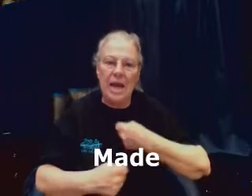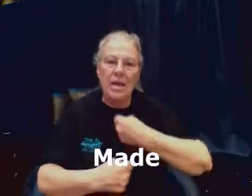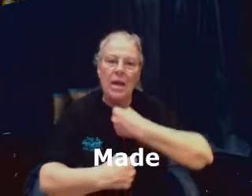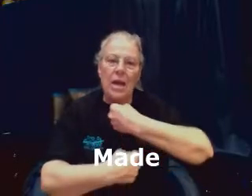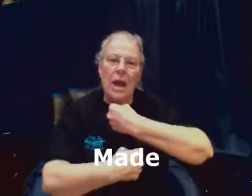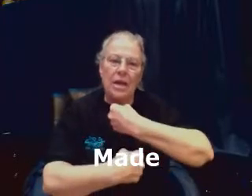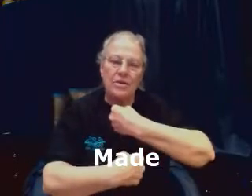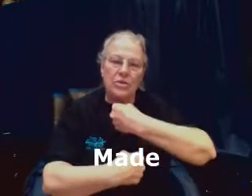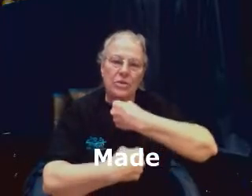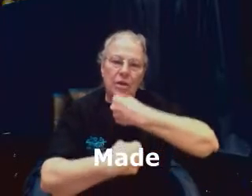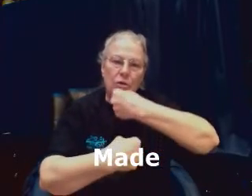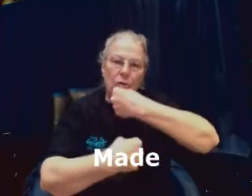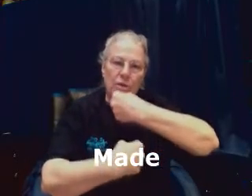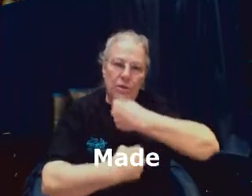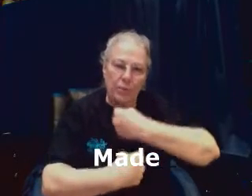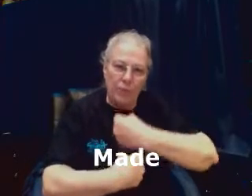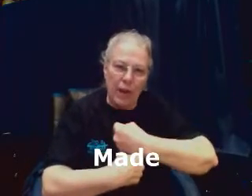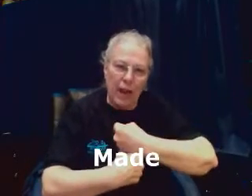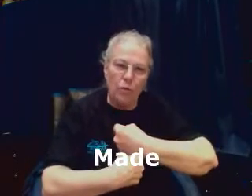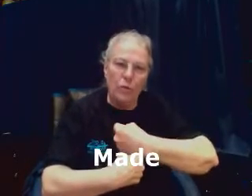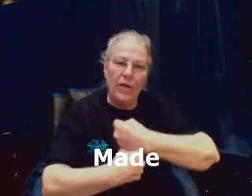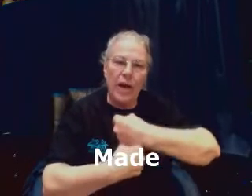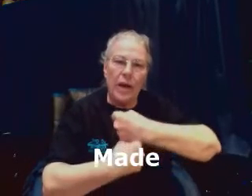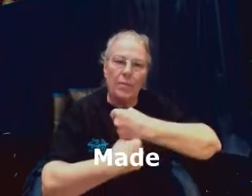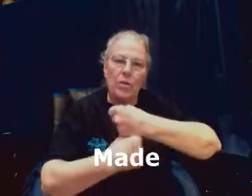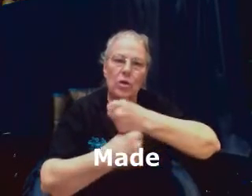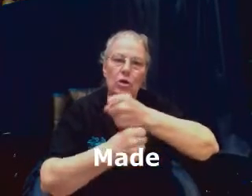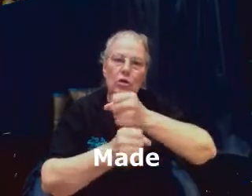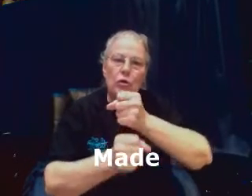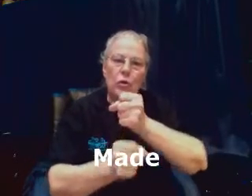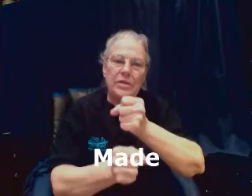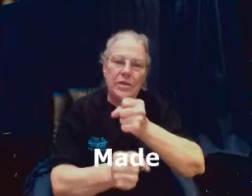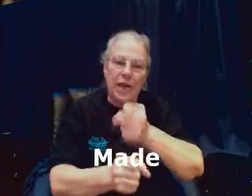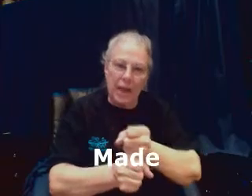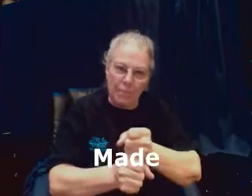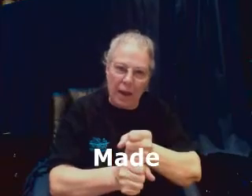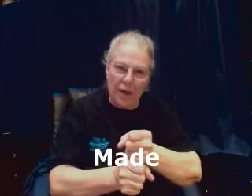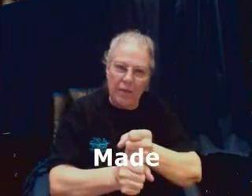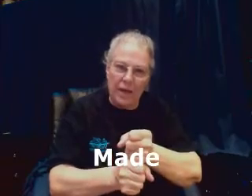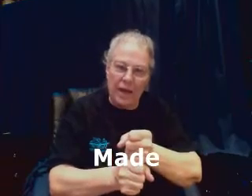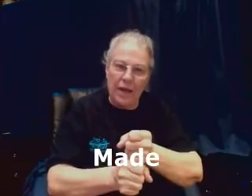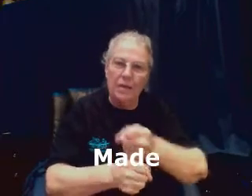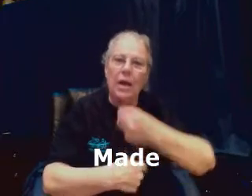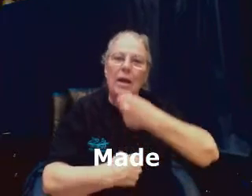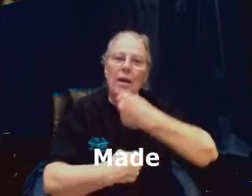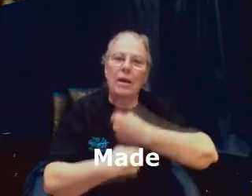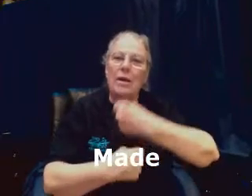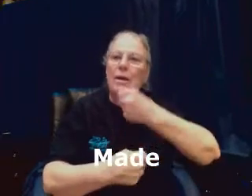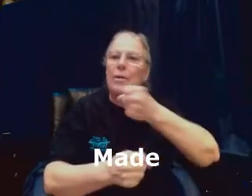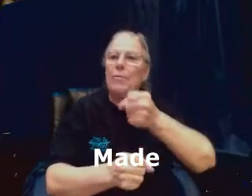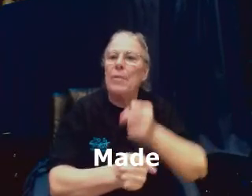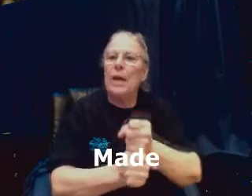Made, and it's just like you're going to pound with a hammer, twist it and pound it again.